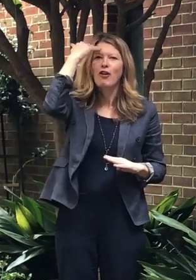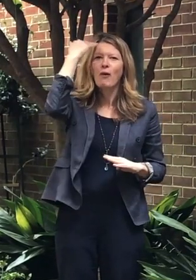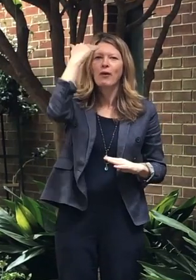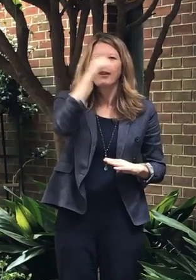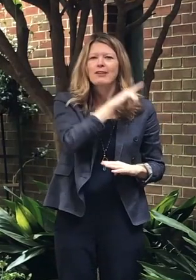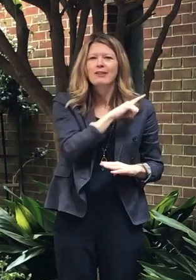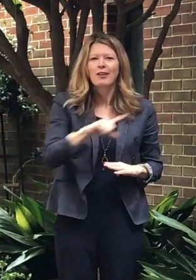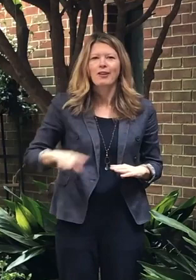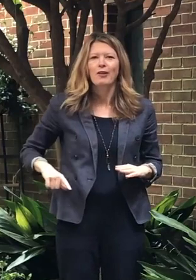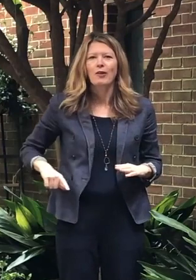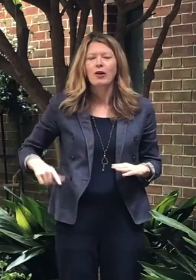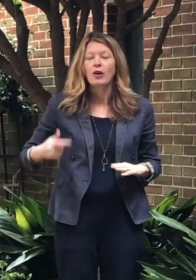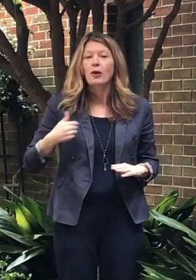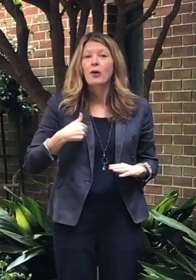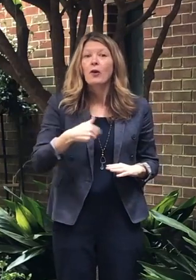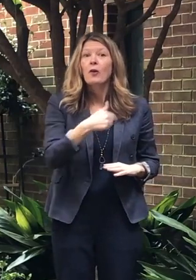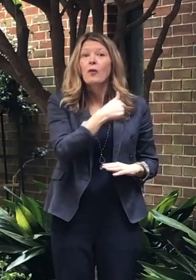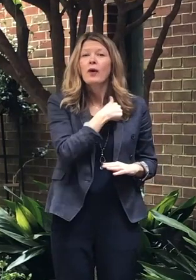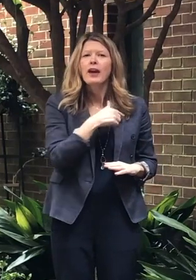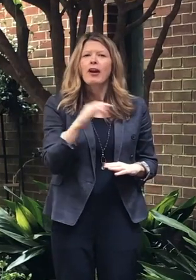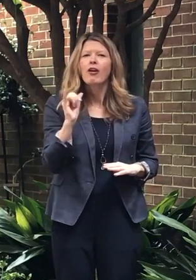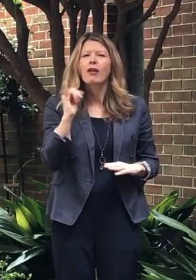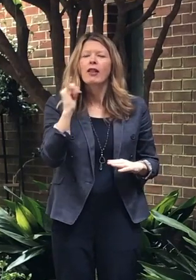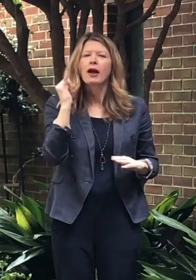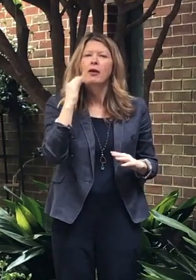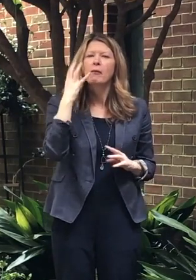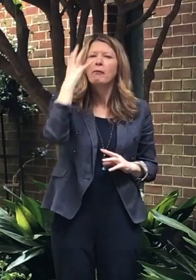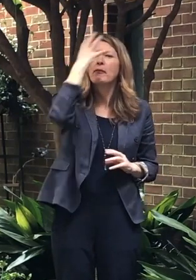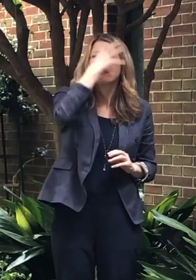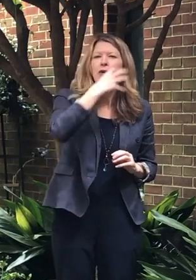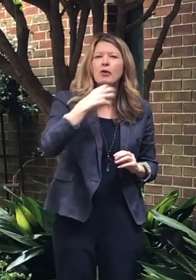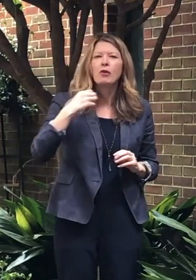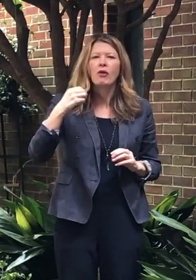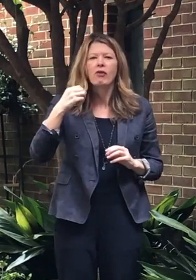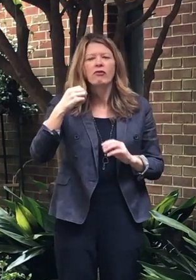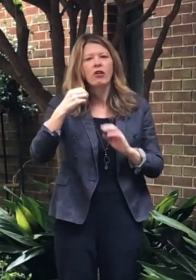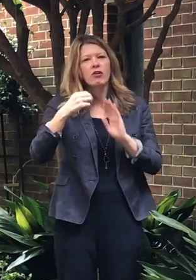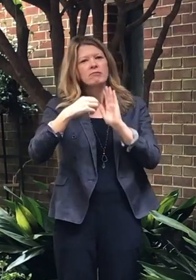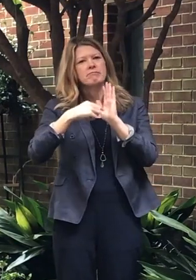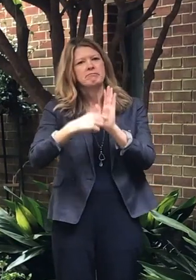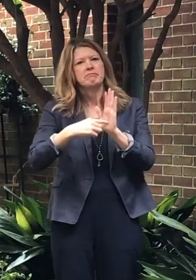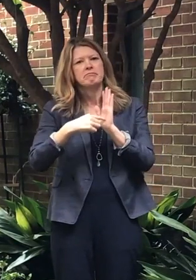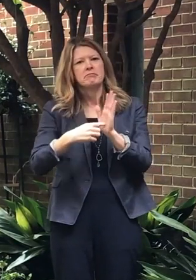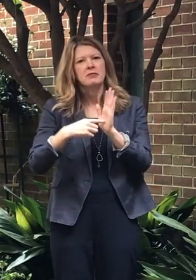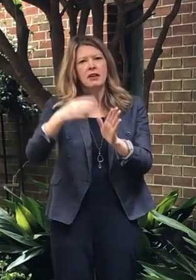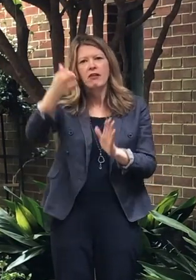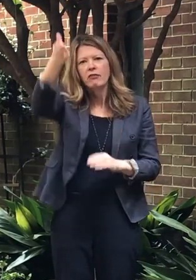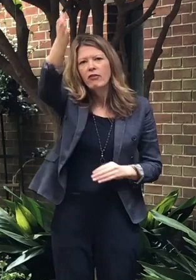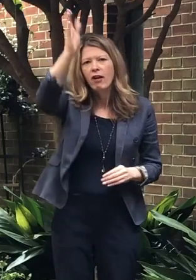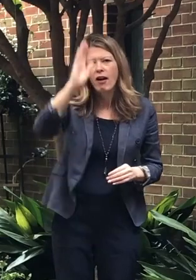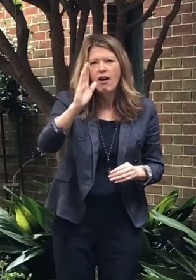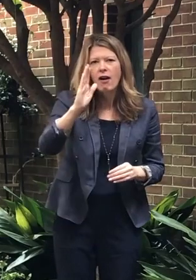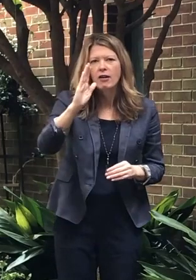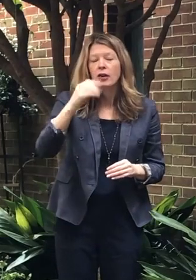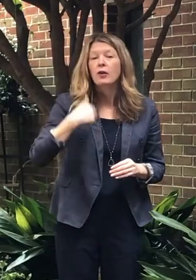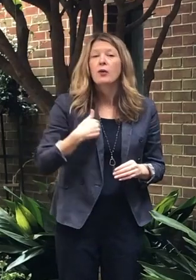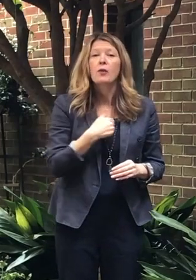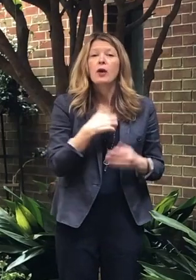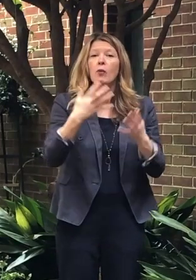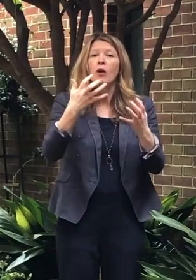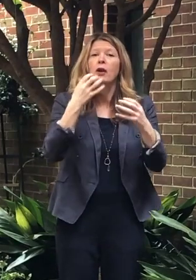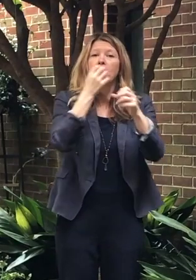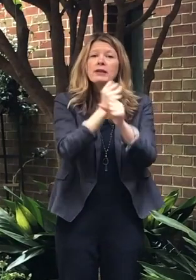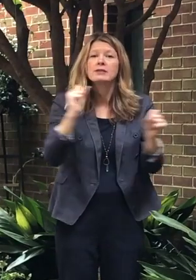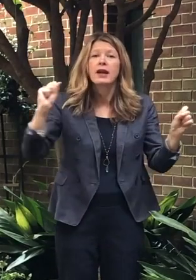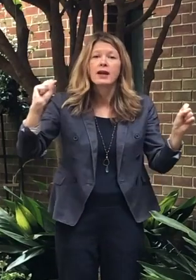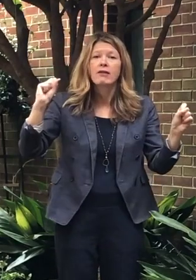we are the aroma of Christ to God among those who are being saved and among those who